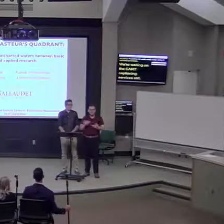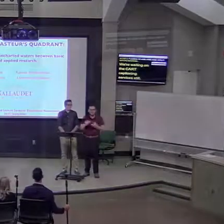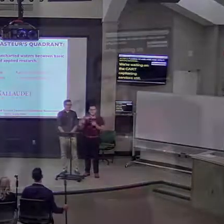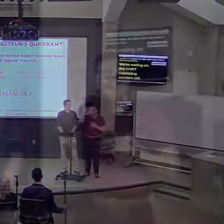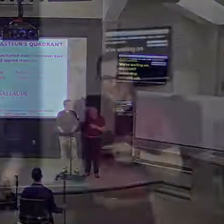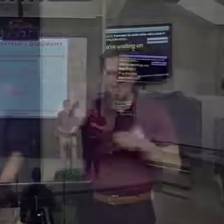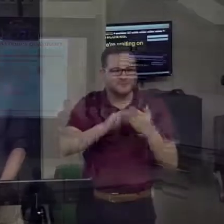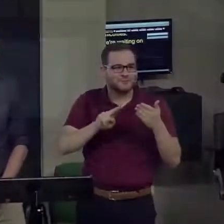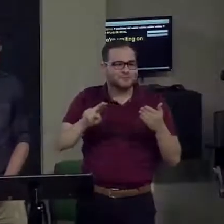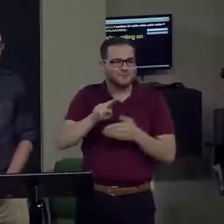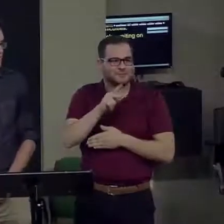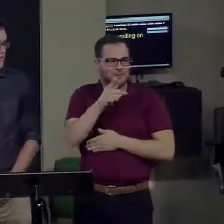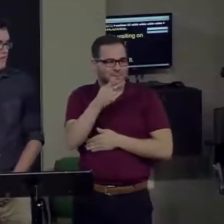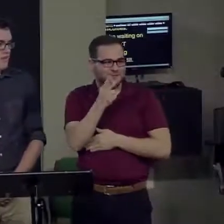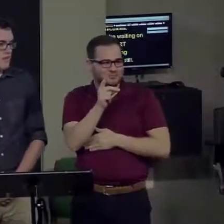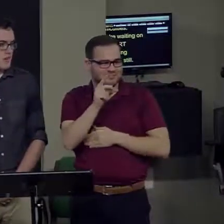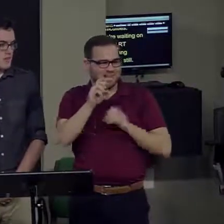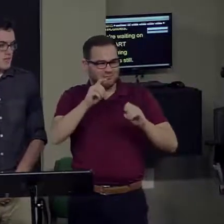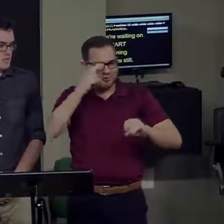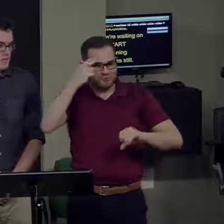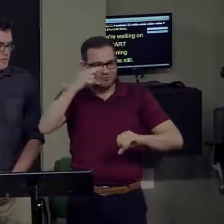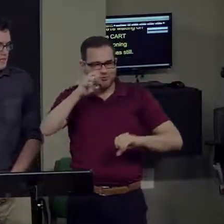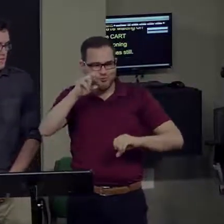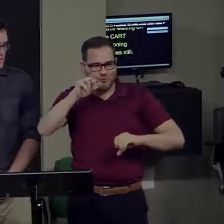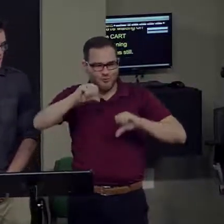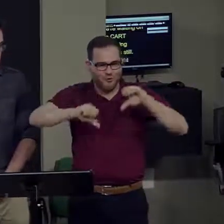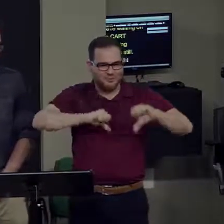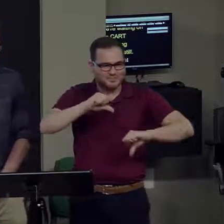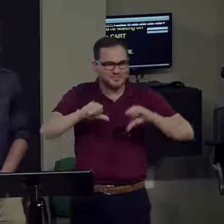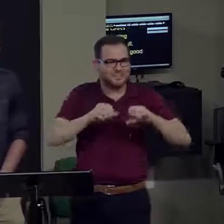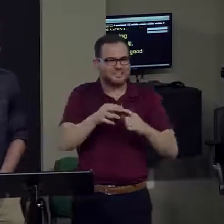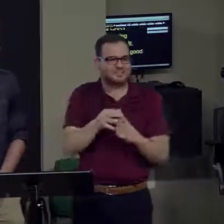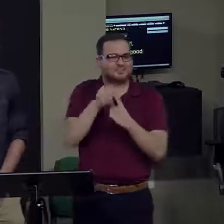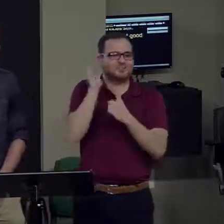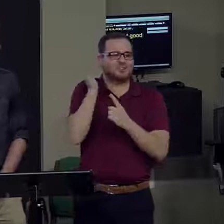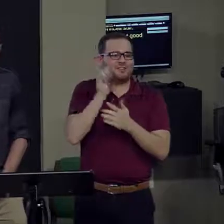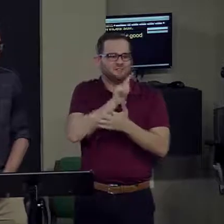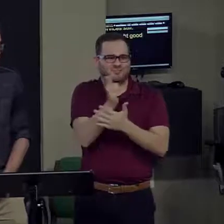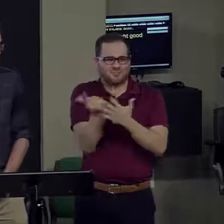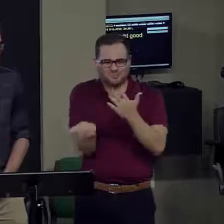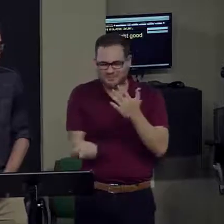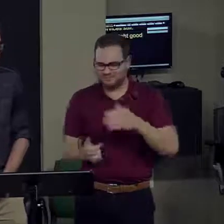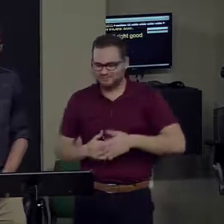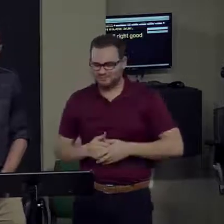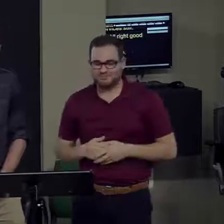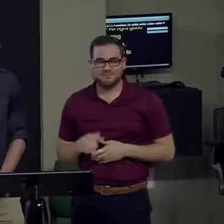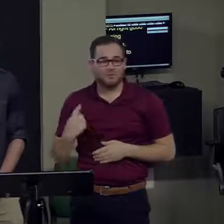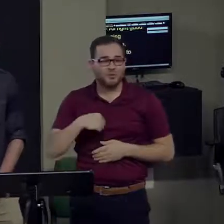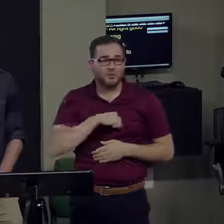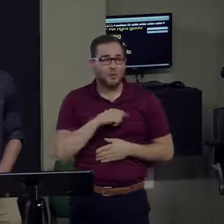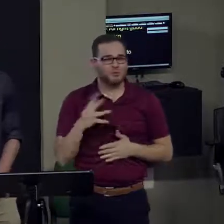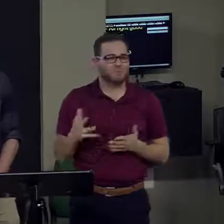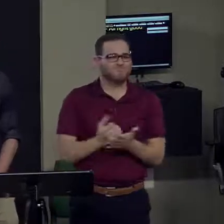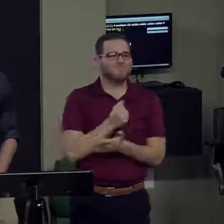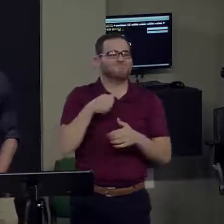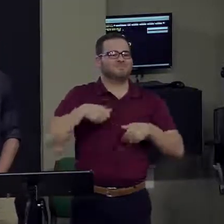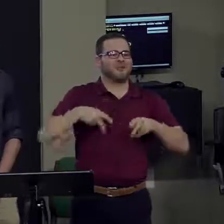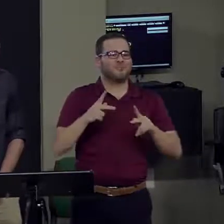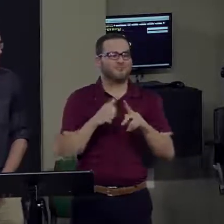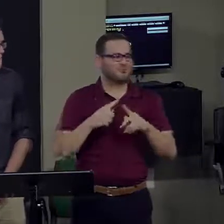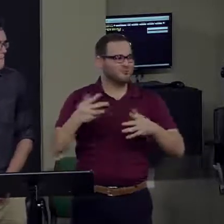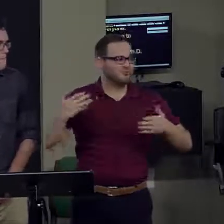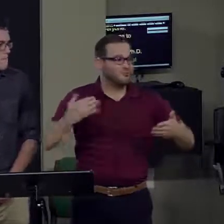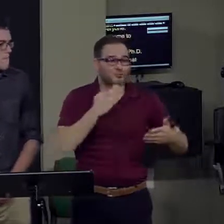All right, good evening, everyone. Welcome to Gallaudet University's Ph.D. in Educational Neuroscience Distinguished